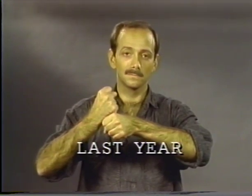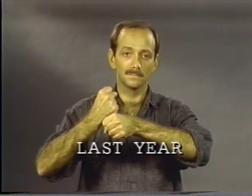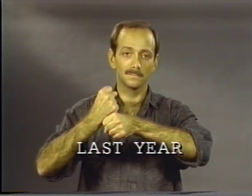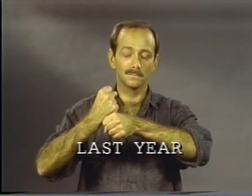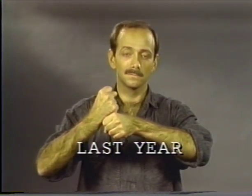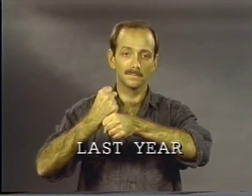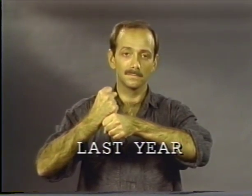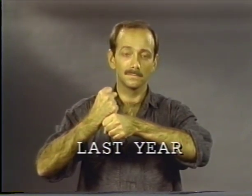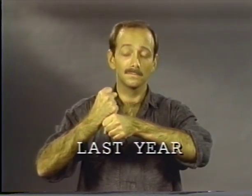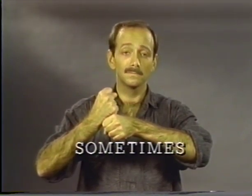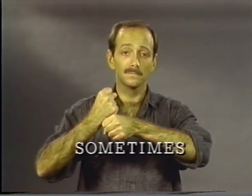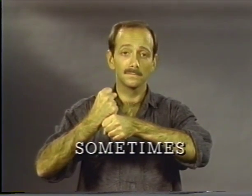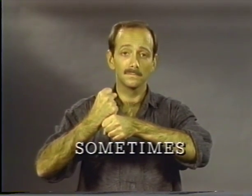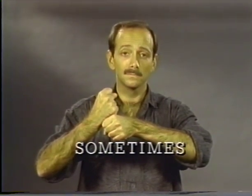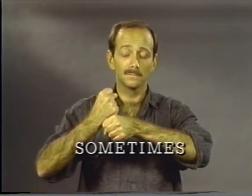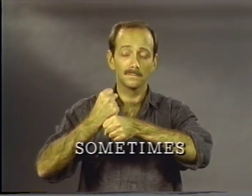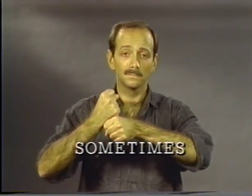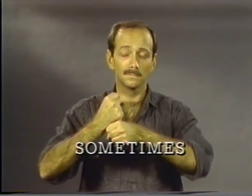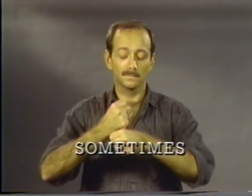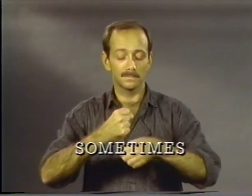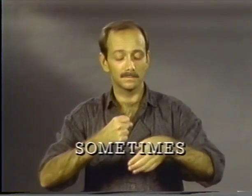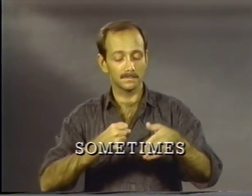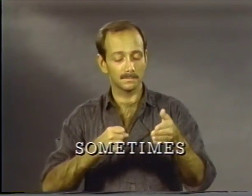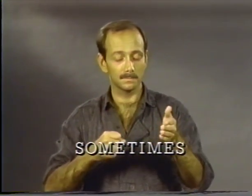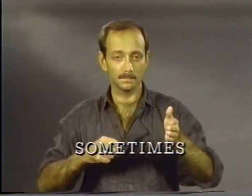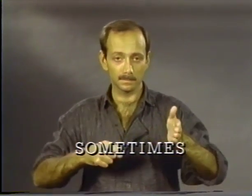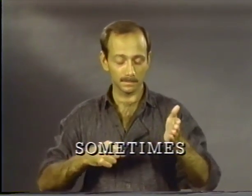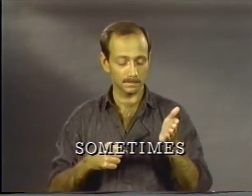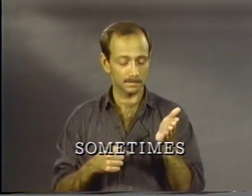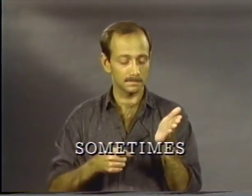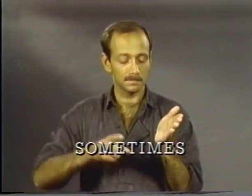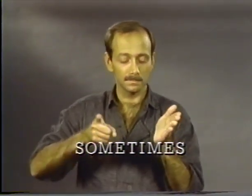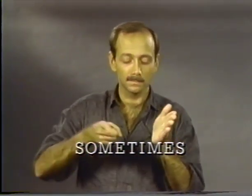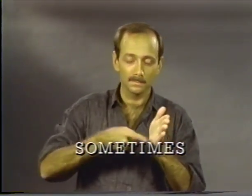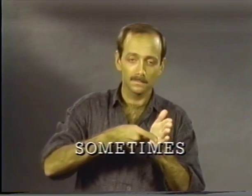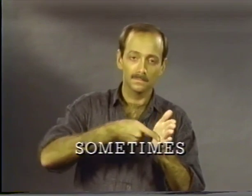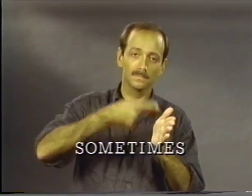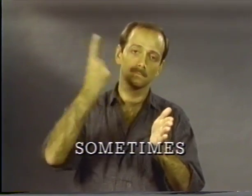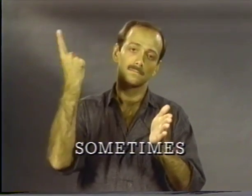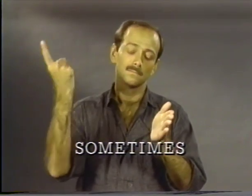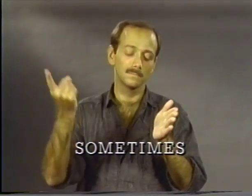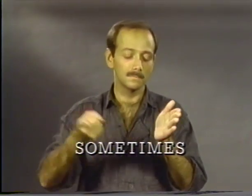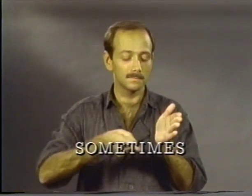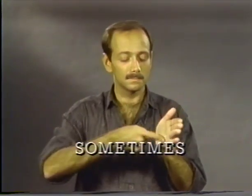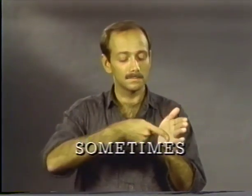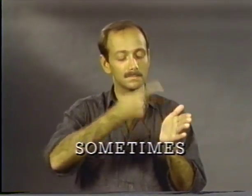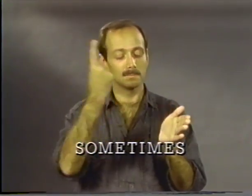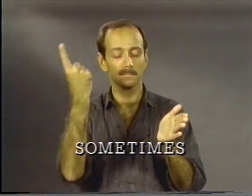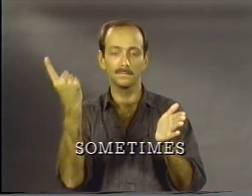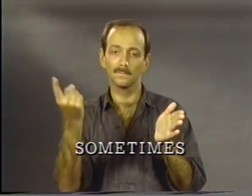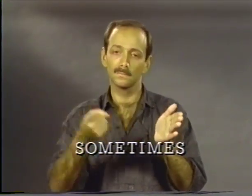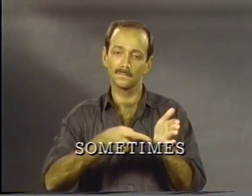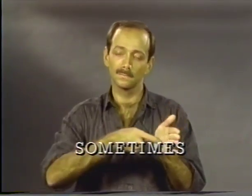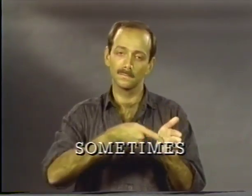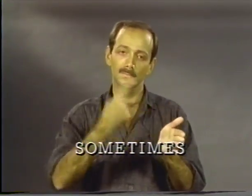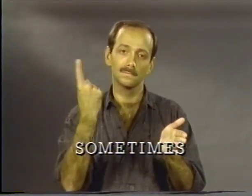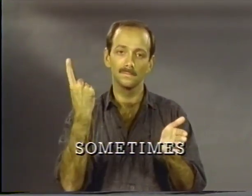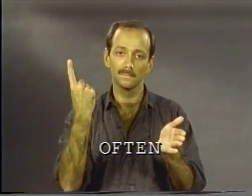The movement for sometimes shows something occurring once in a while on your calendar. Often shows